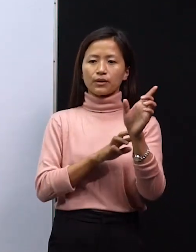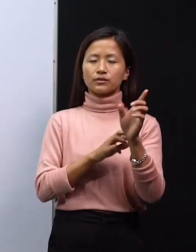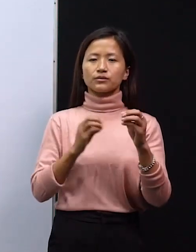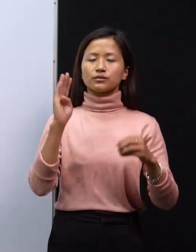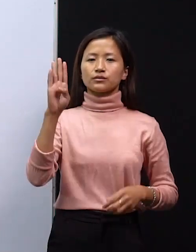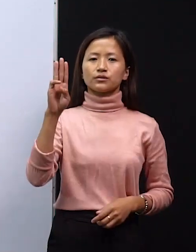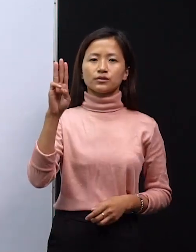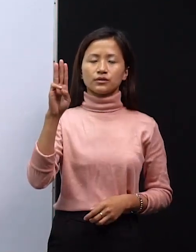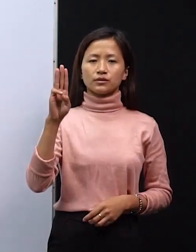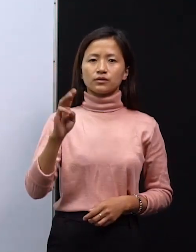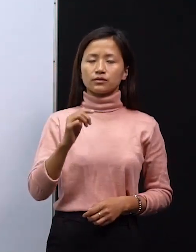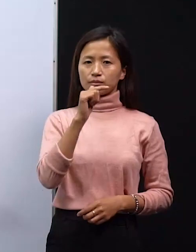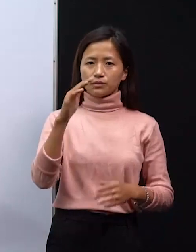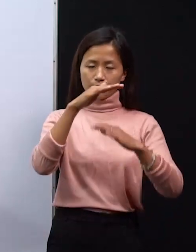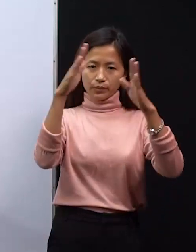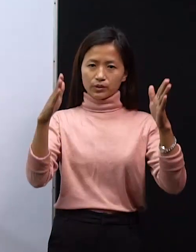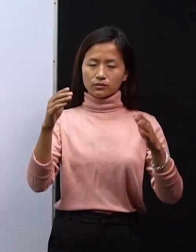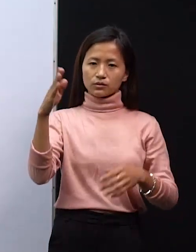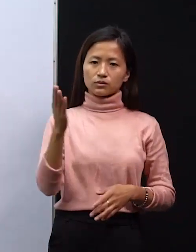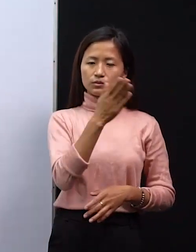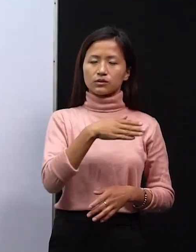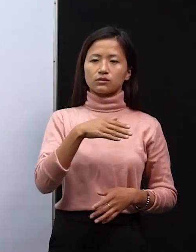2. Bracket close. Alright?